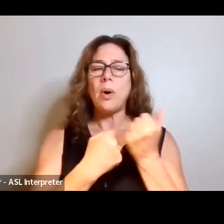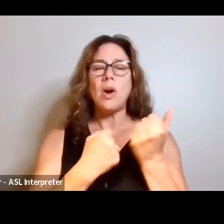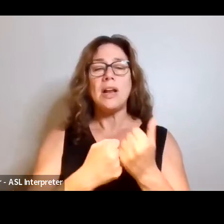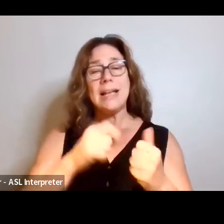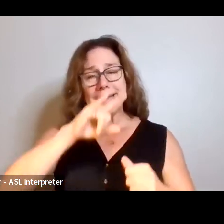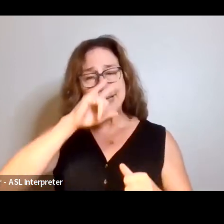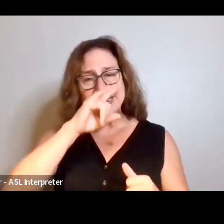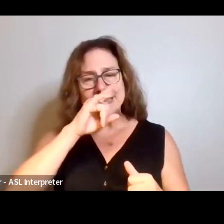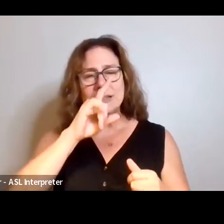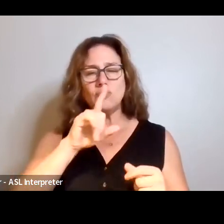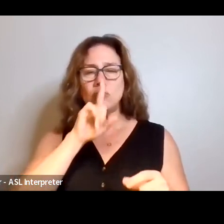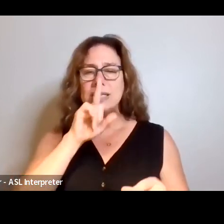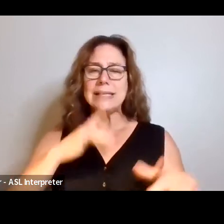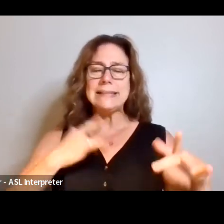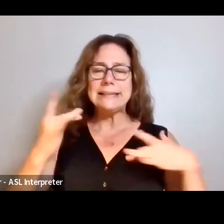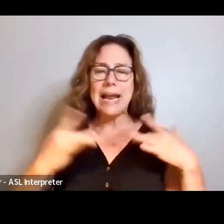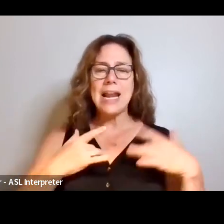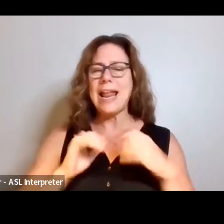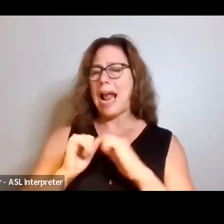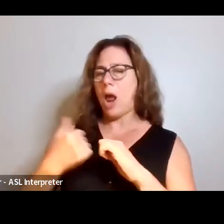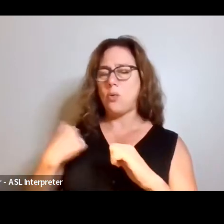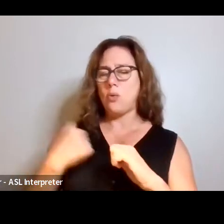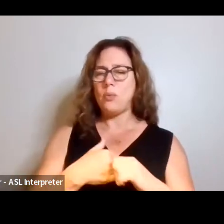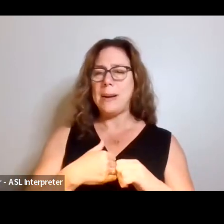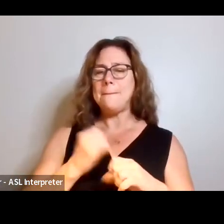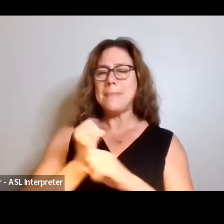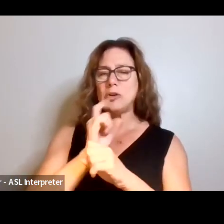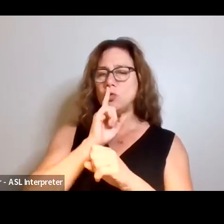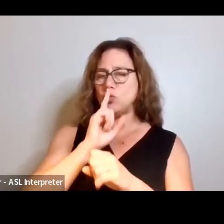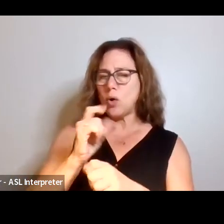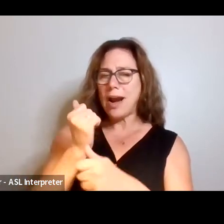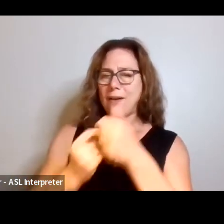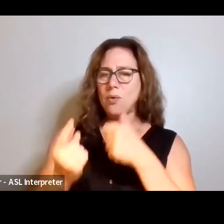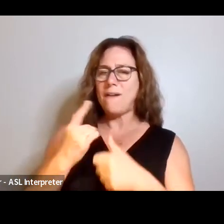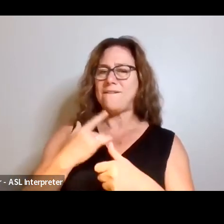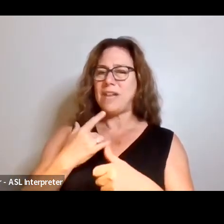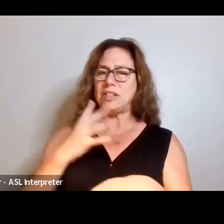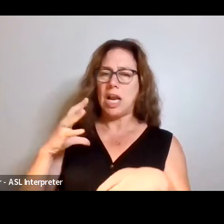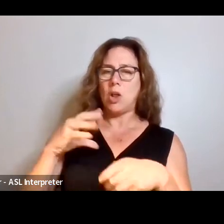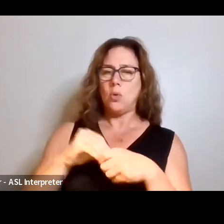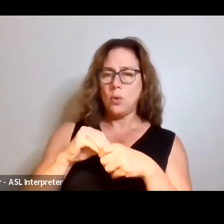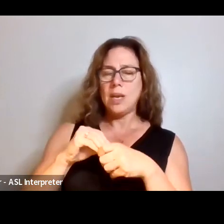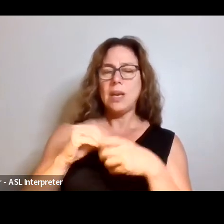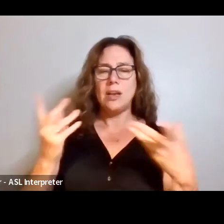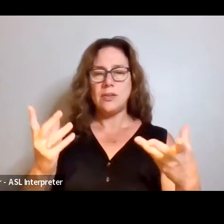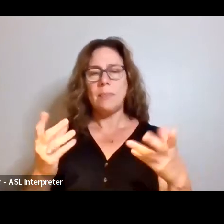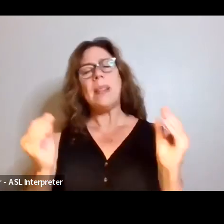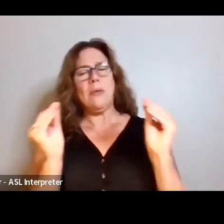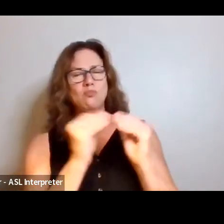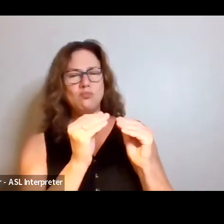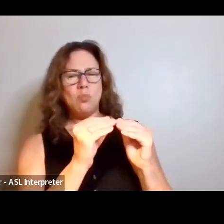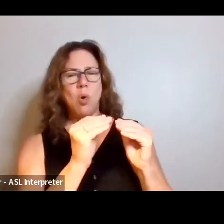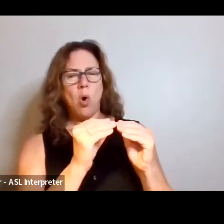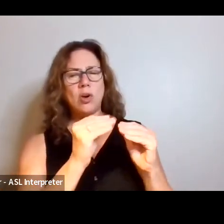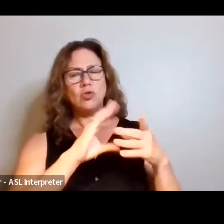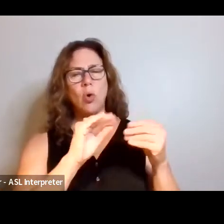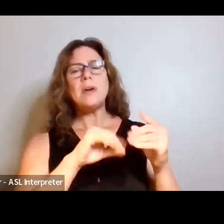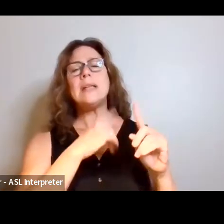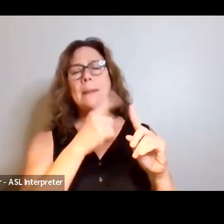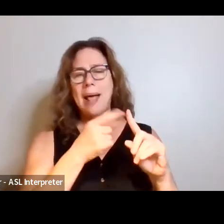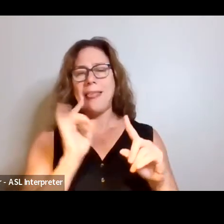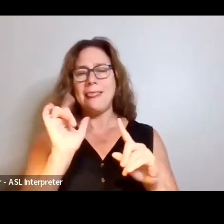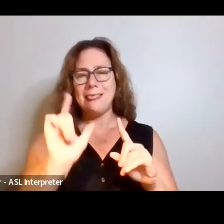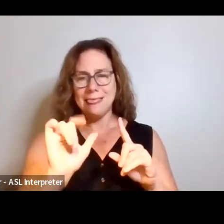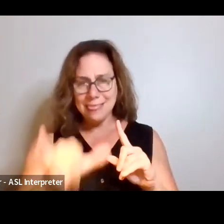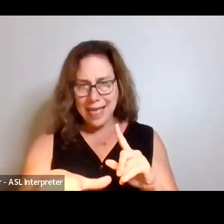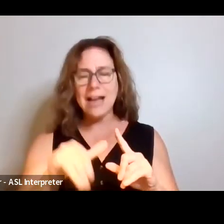kids involved and make sure everybody feels included? So more to come on that, but we're excited about that. And then we've added 2